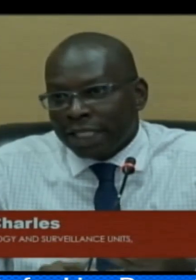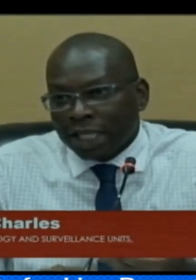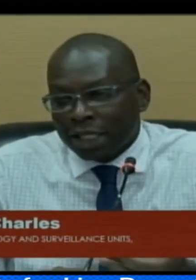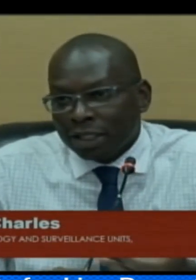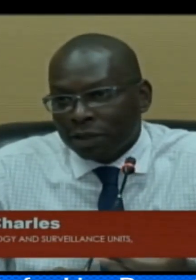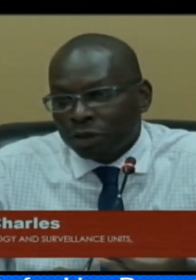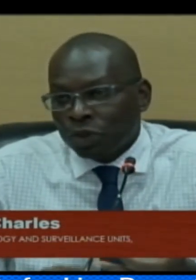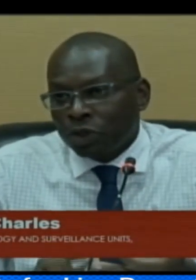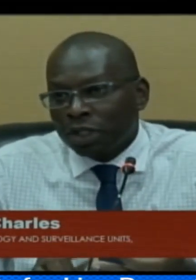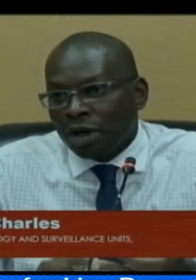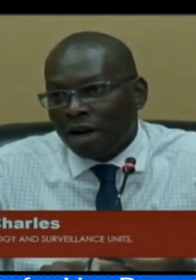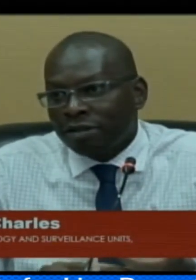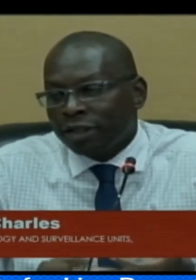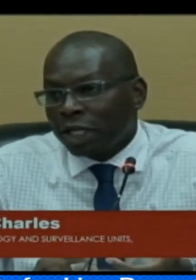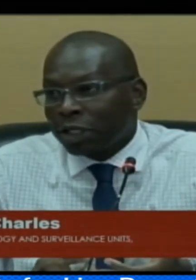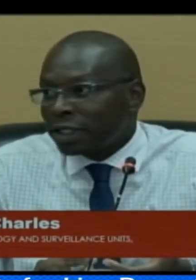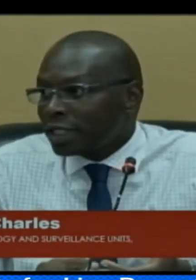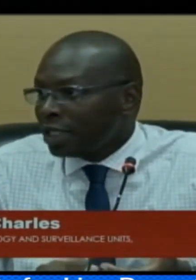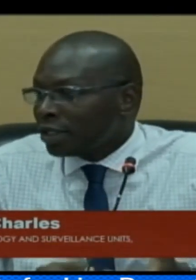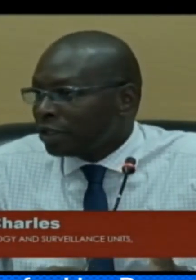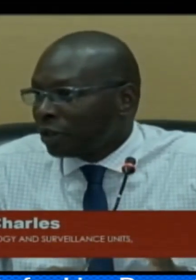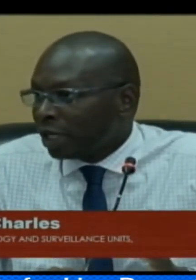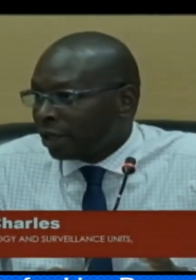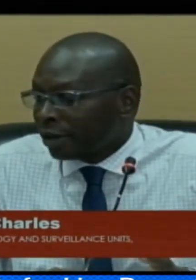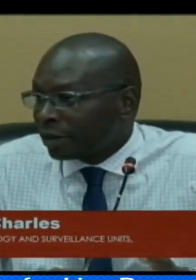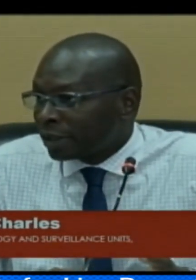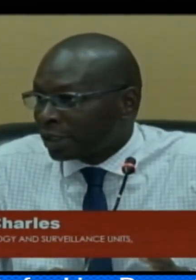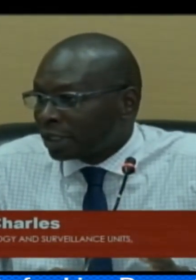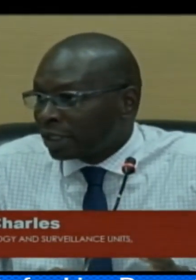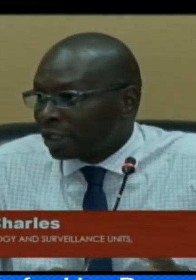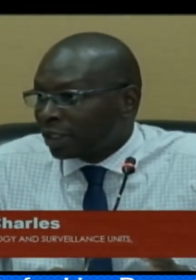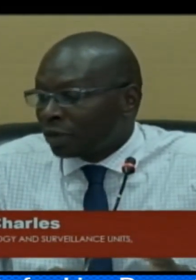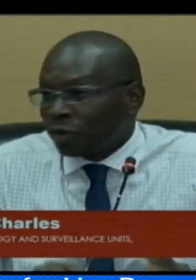cough etiquette. Don't cough or sneeze into the air.